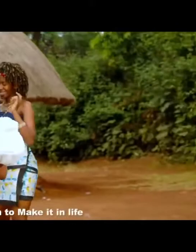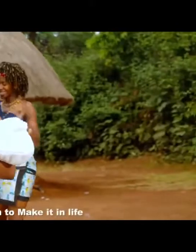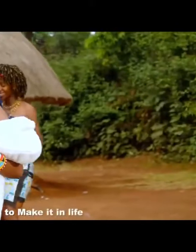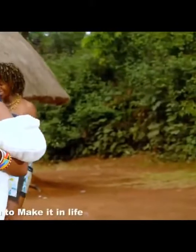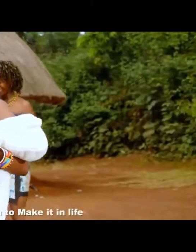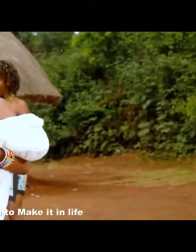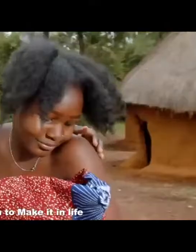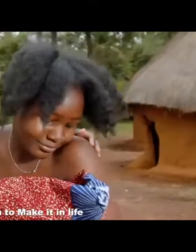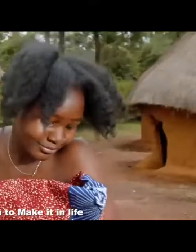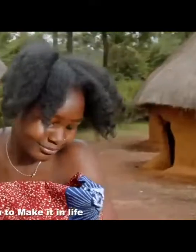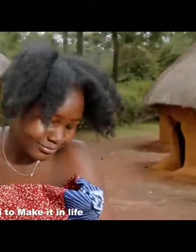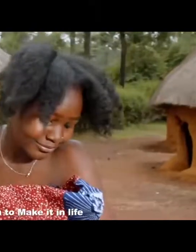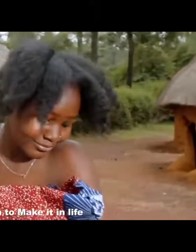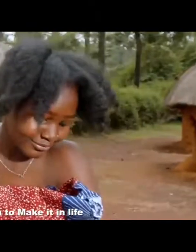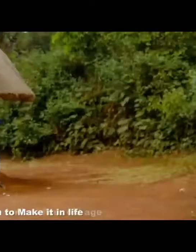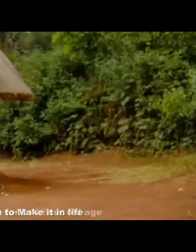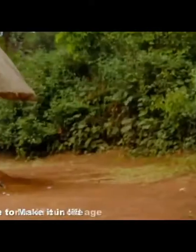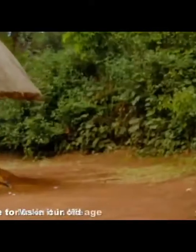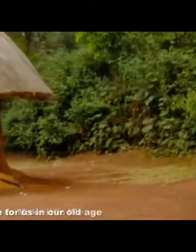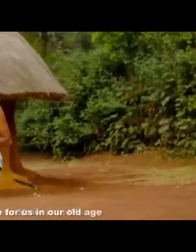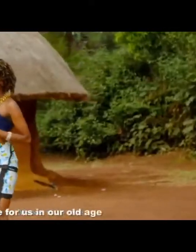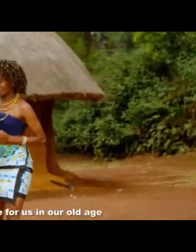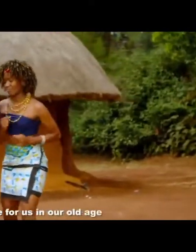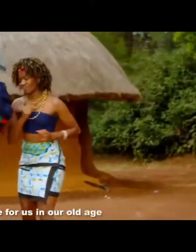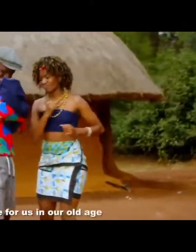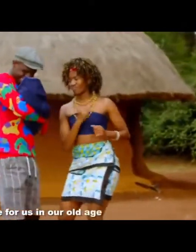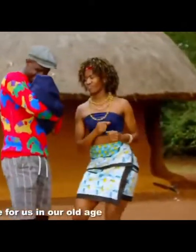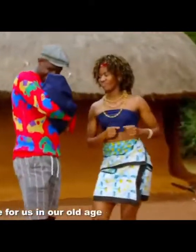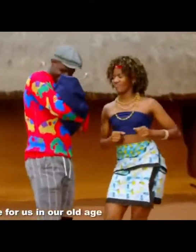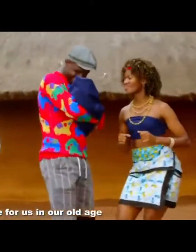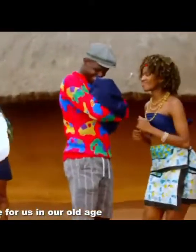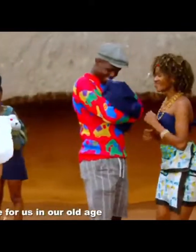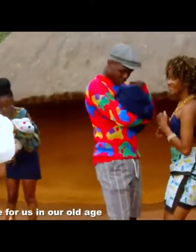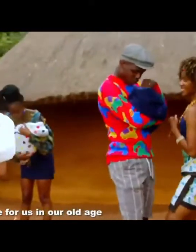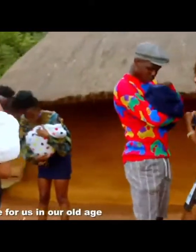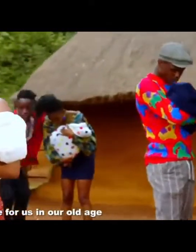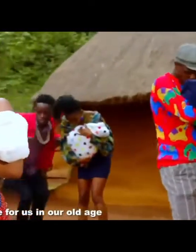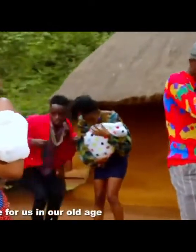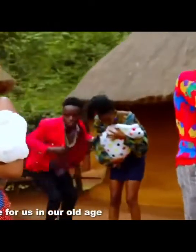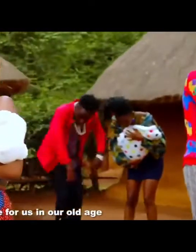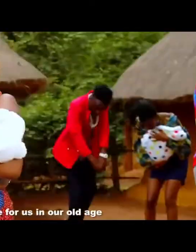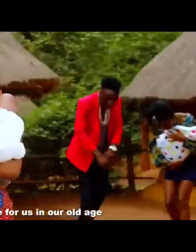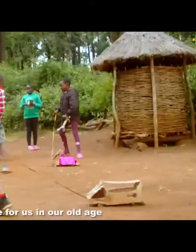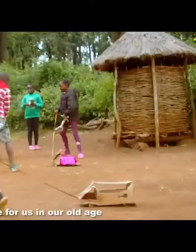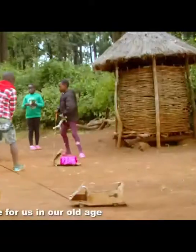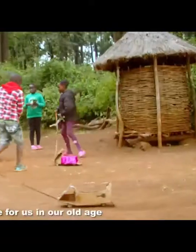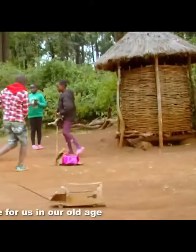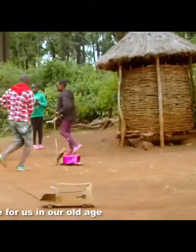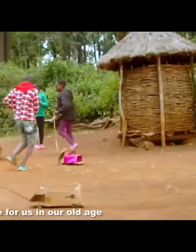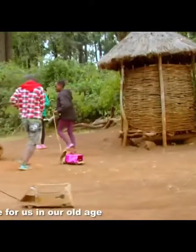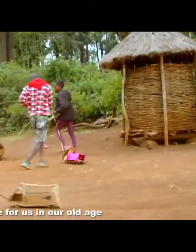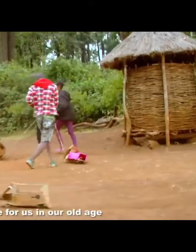next generation tuweza. Tukizeeka tuwe na watu wa kutegemea.